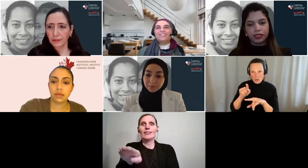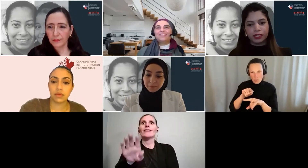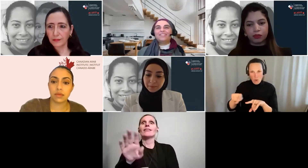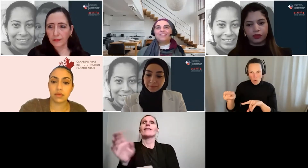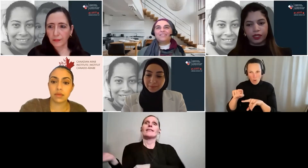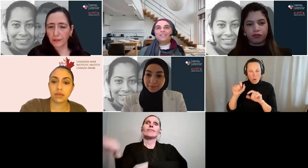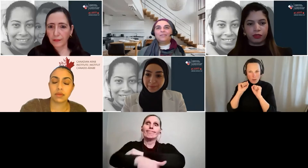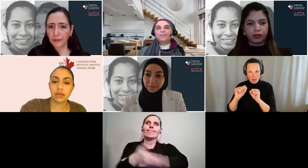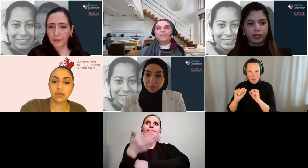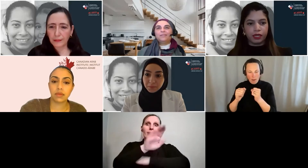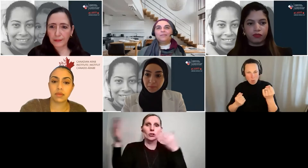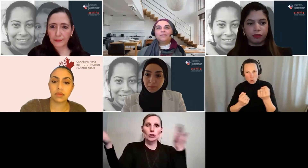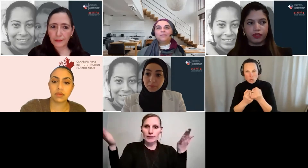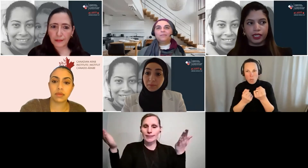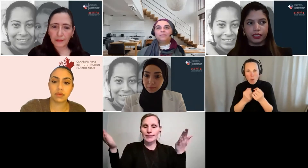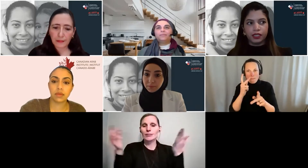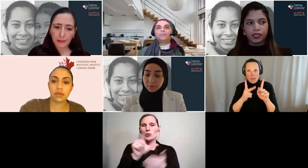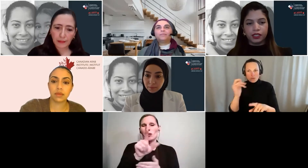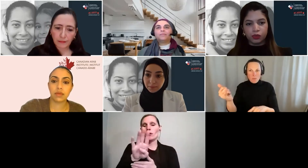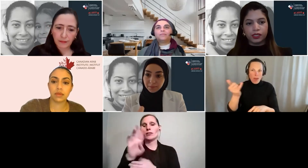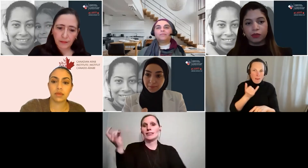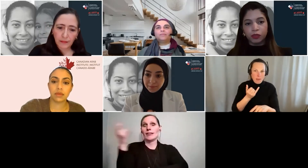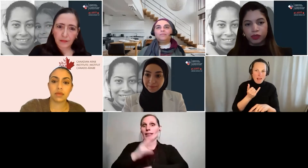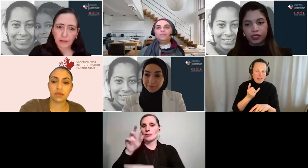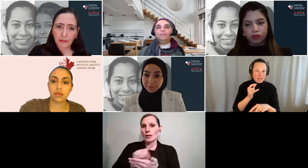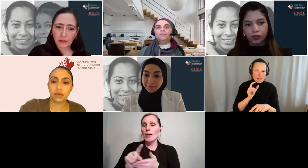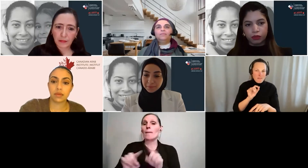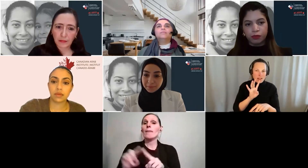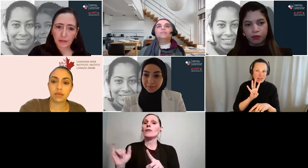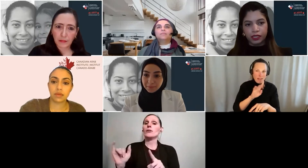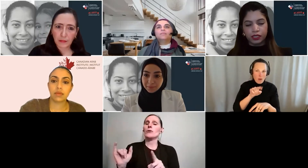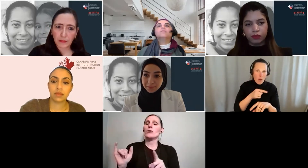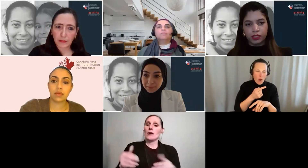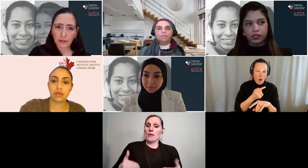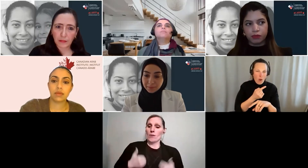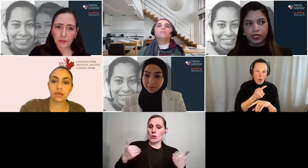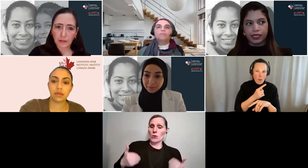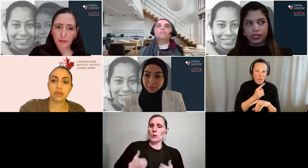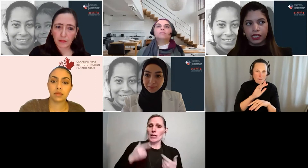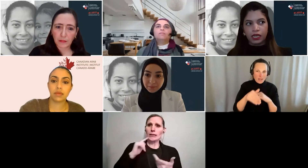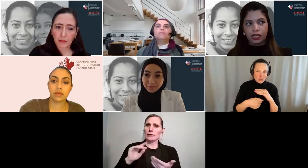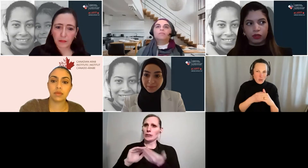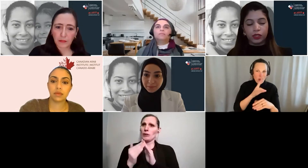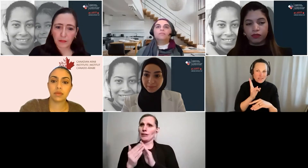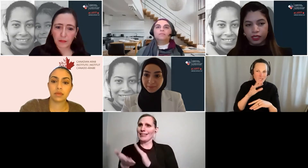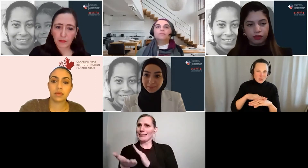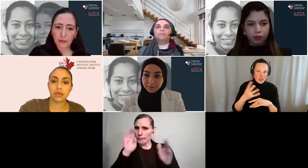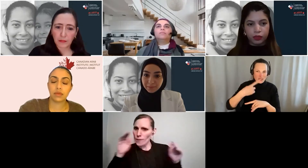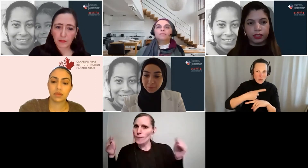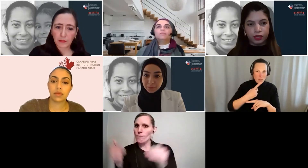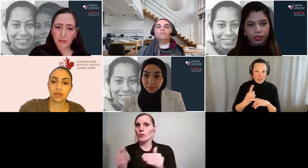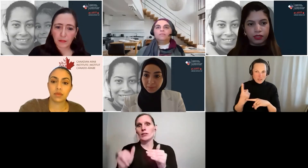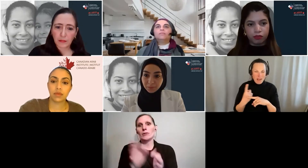Also building the program from the ground up from a very youth and community informed perspective was something that was very,